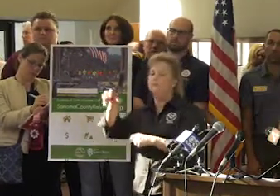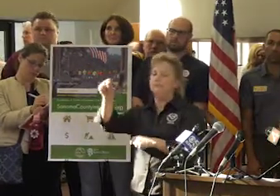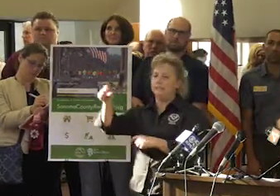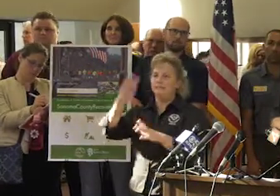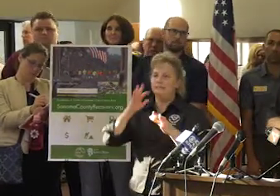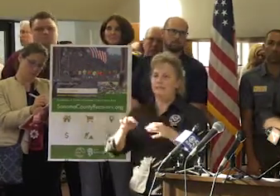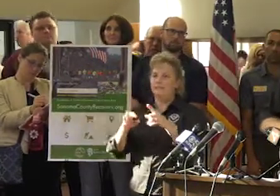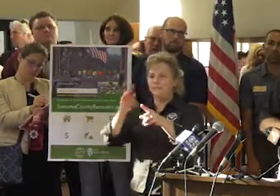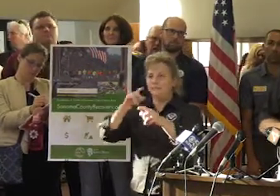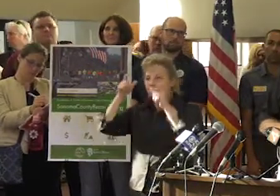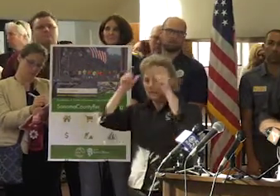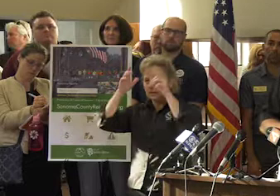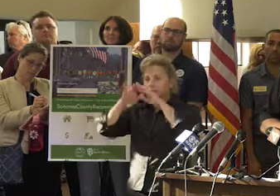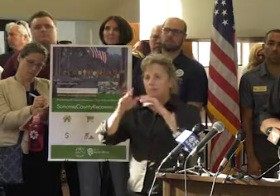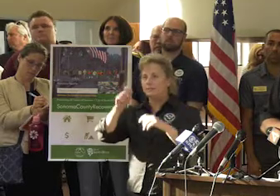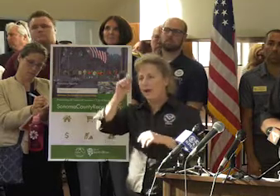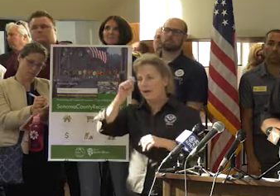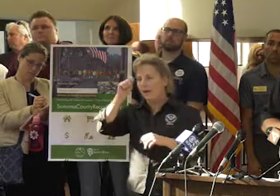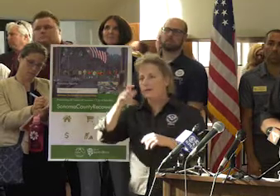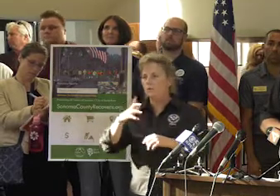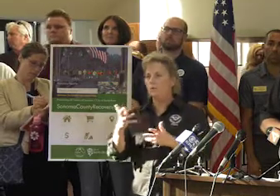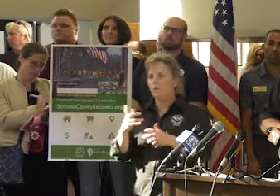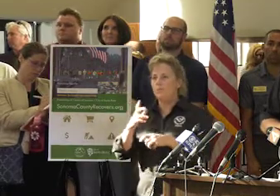hat, sir.